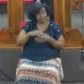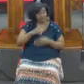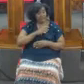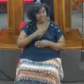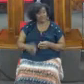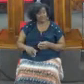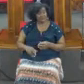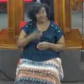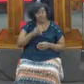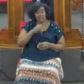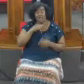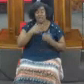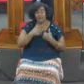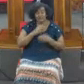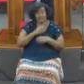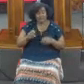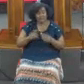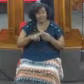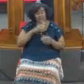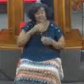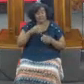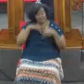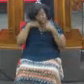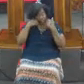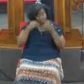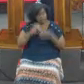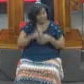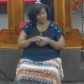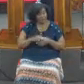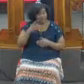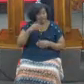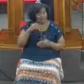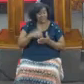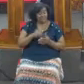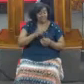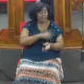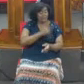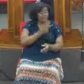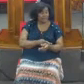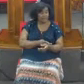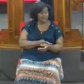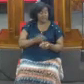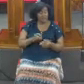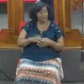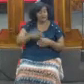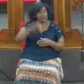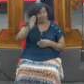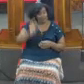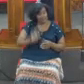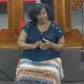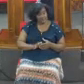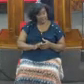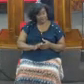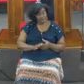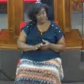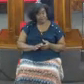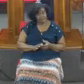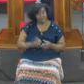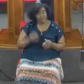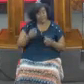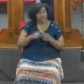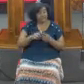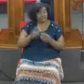You have nothing to be ashamed of. He said, for it is the power of God